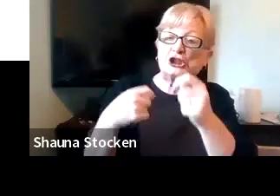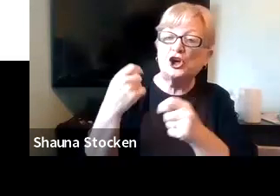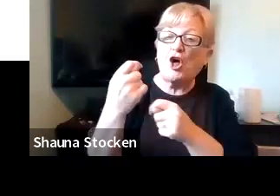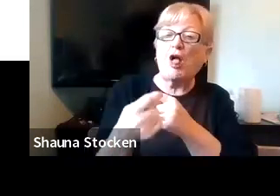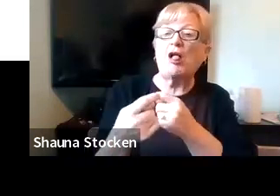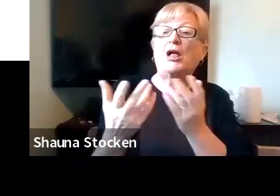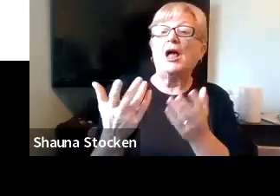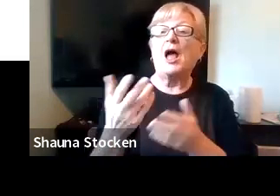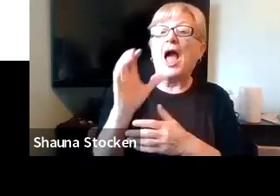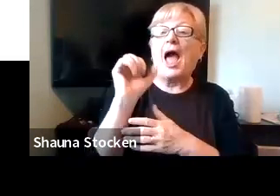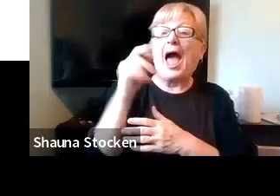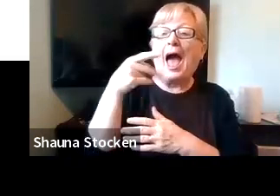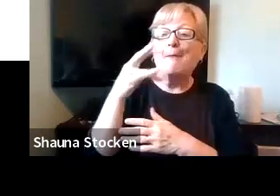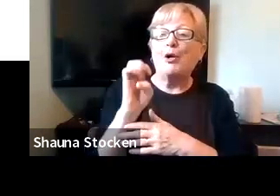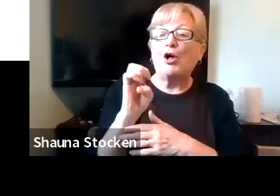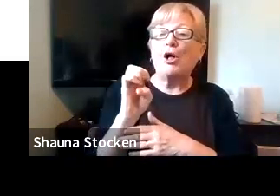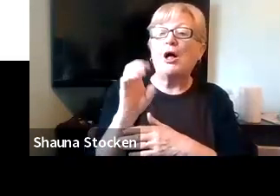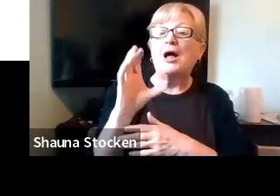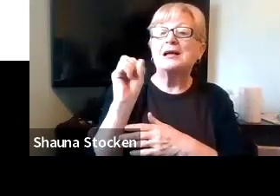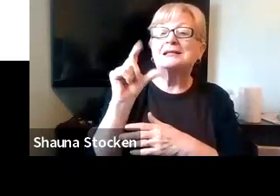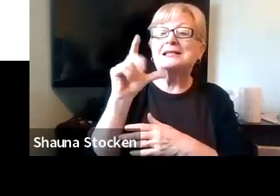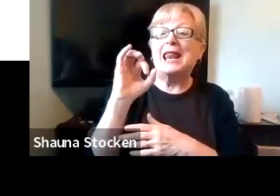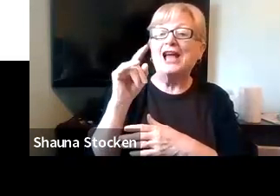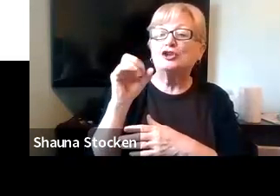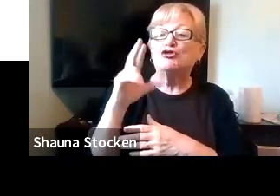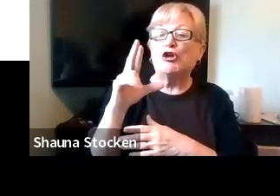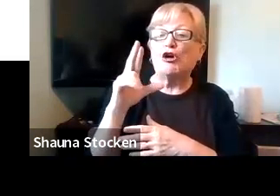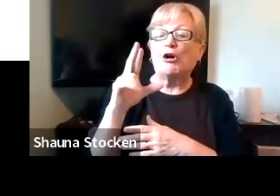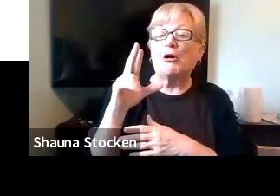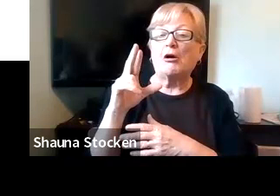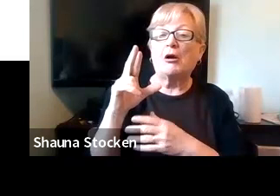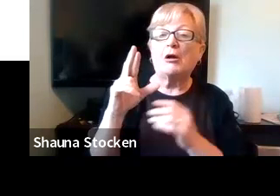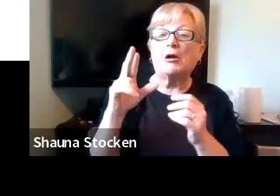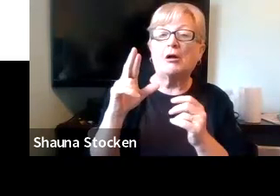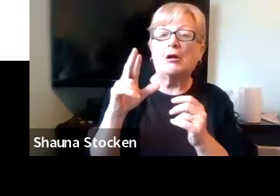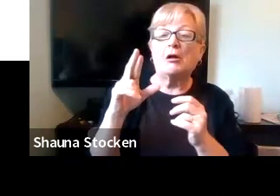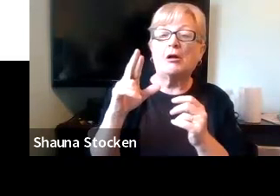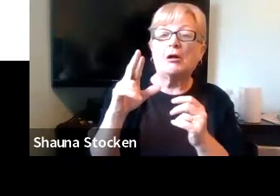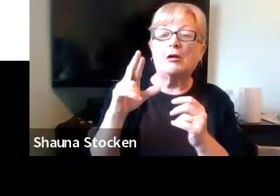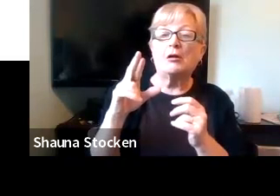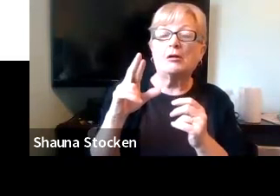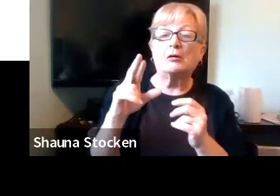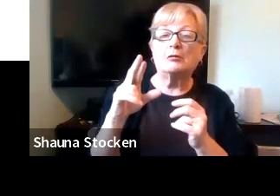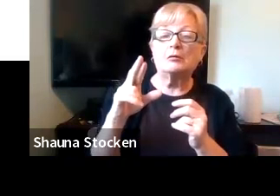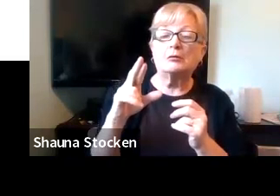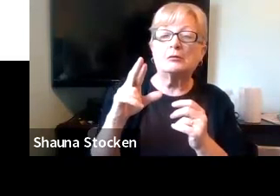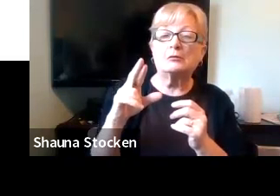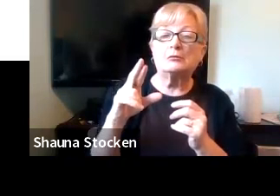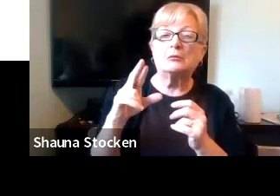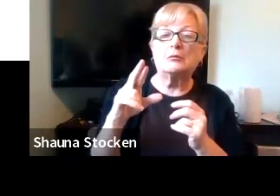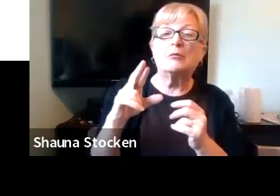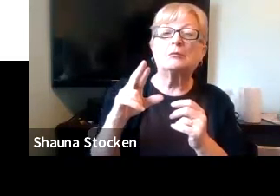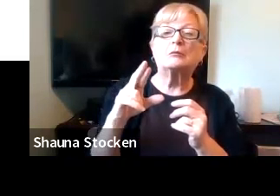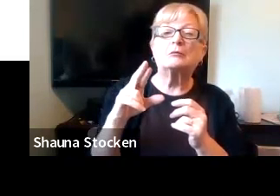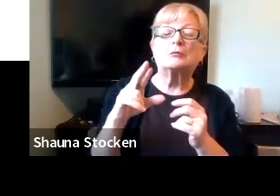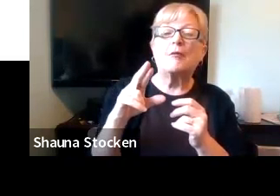slicer to create the rest of the sliced apples here. So I'm gonna set this already cut apple